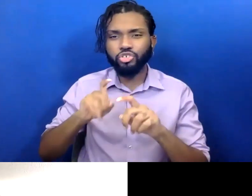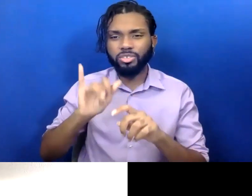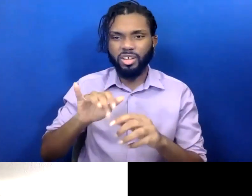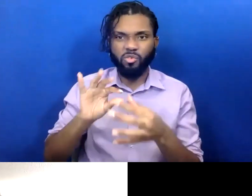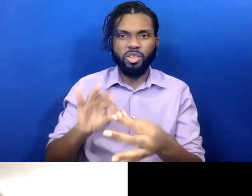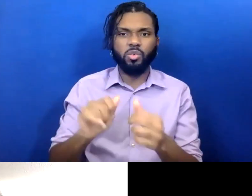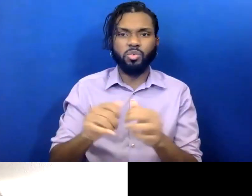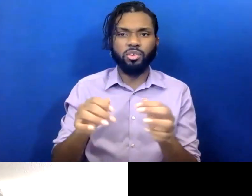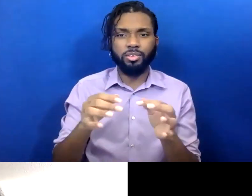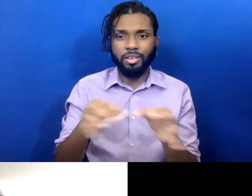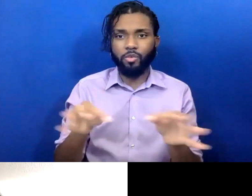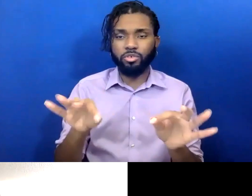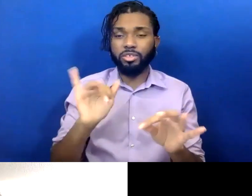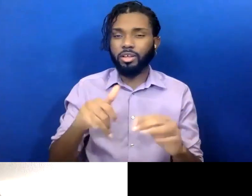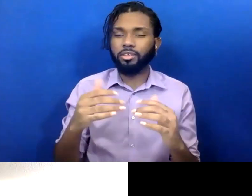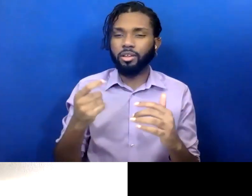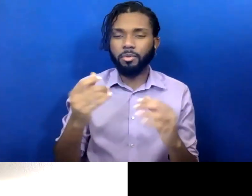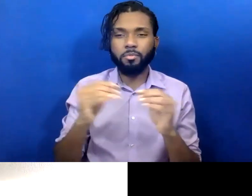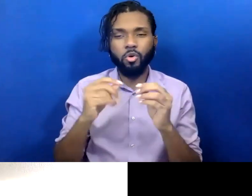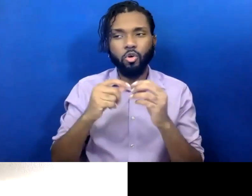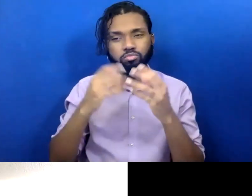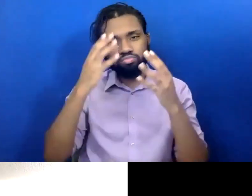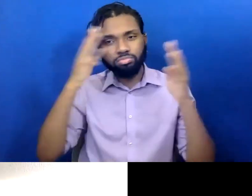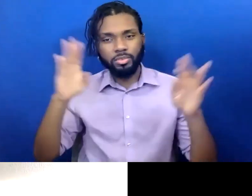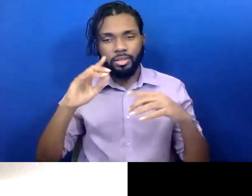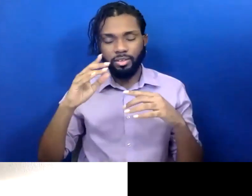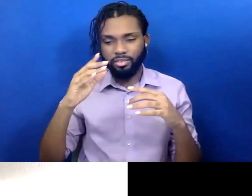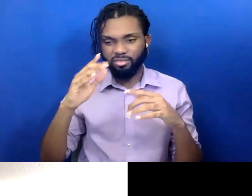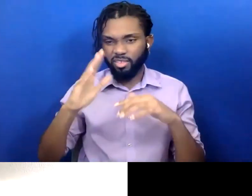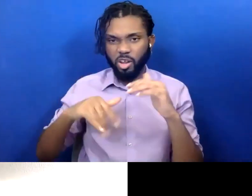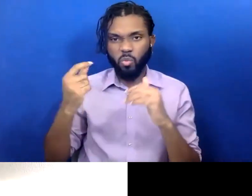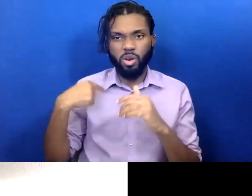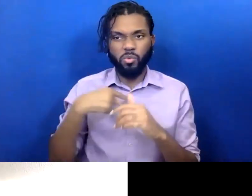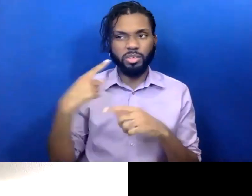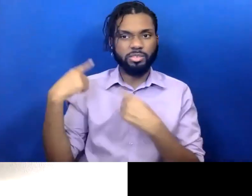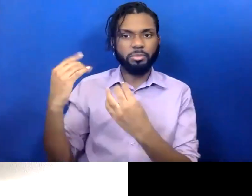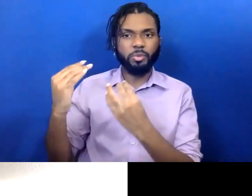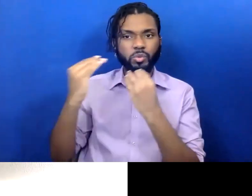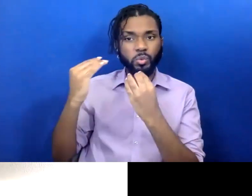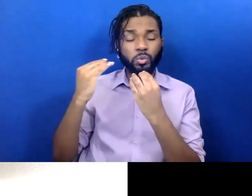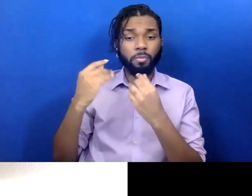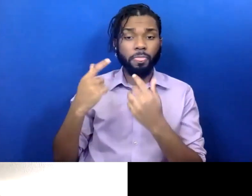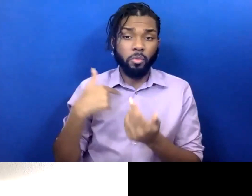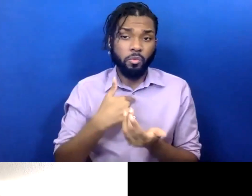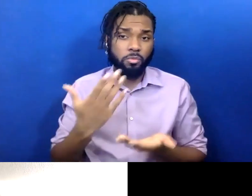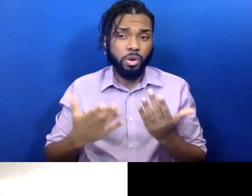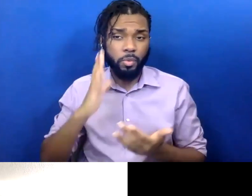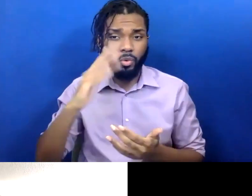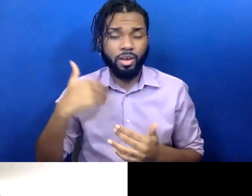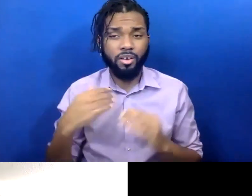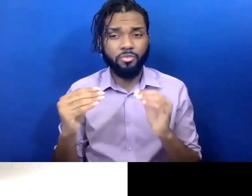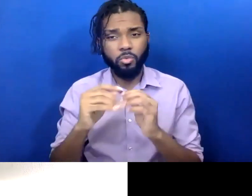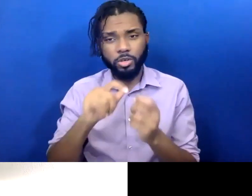more expansive than what we've traditionally been told. I think that we probably would have had more directed